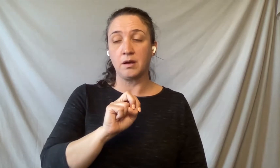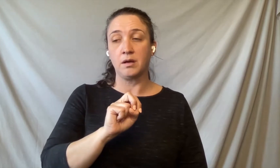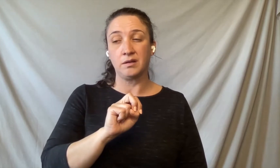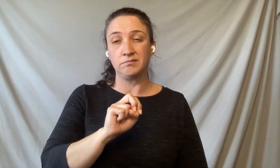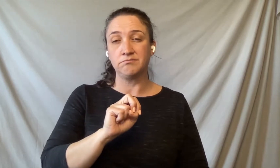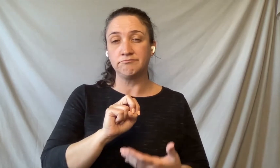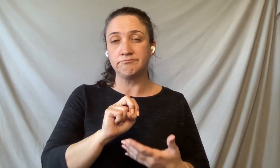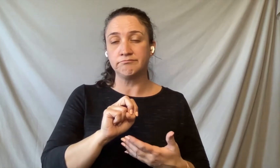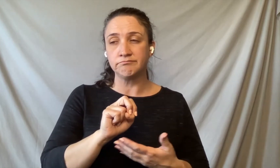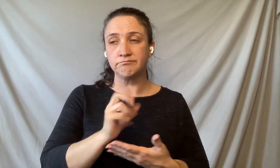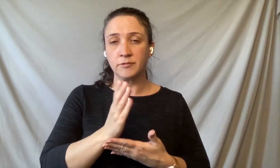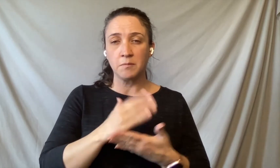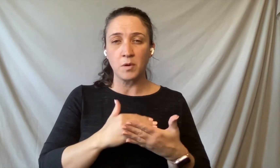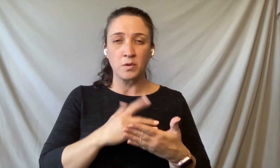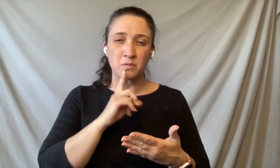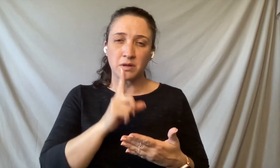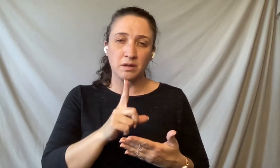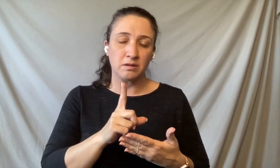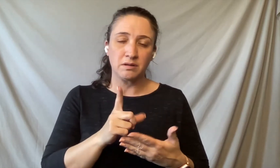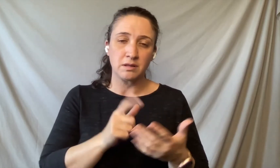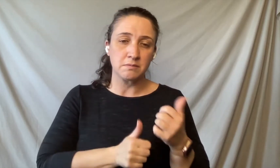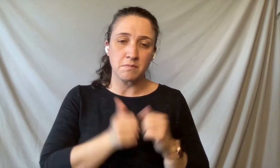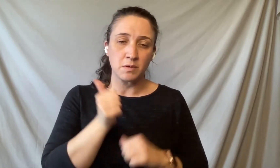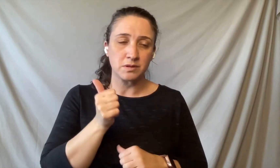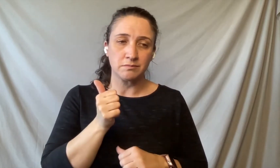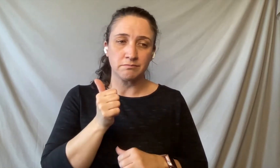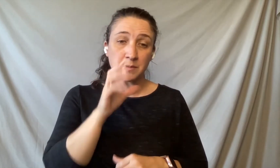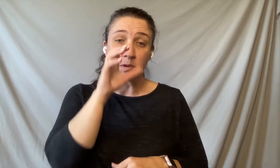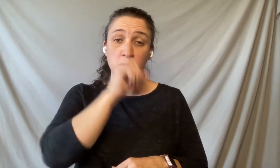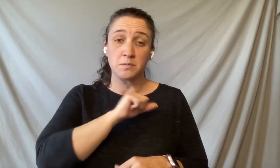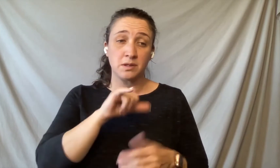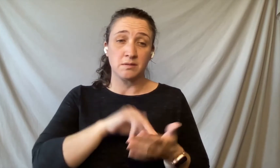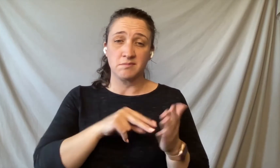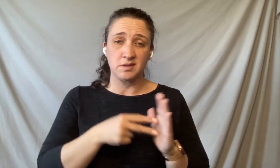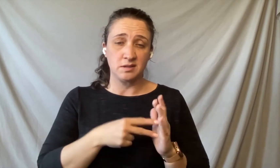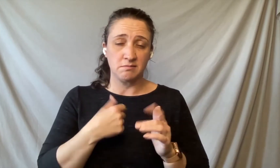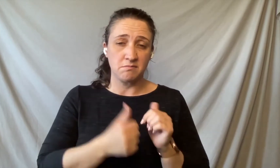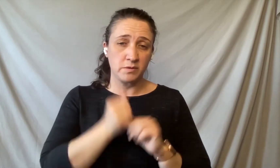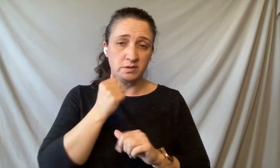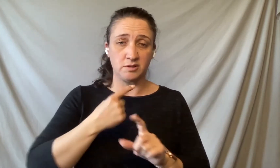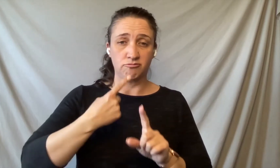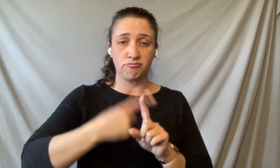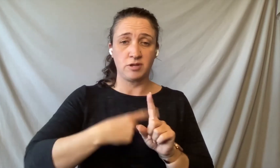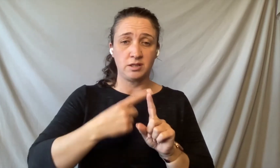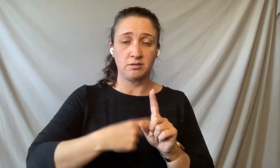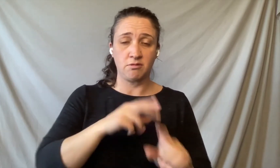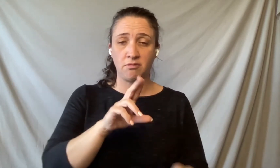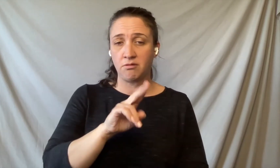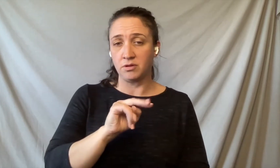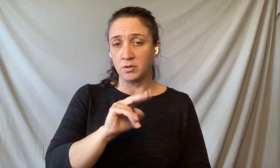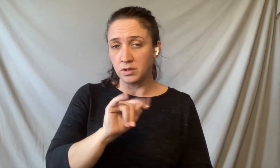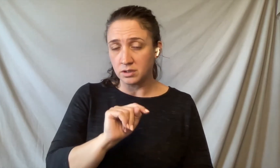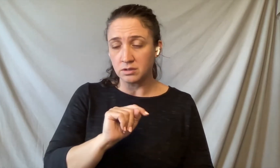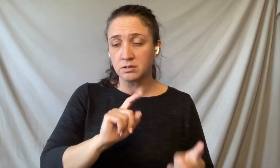component, which is mostly, I assume, is going to be mostly rental units. So it's pipeline, it's